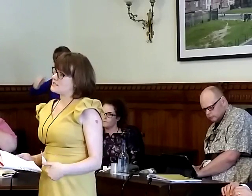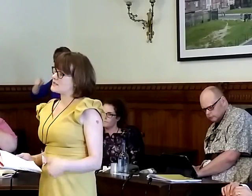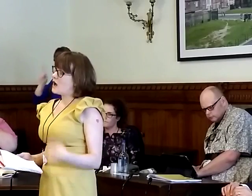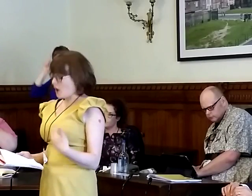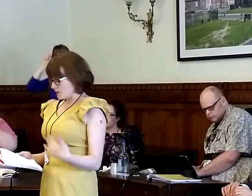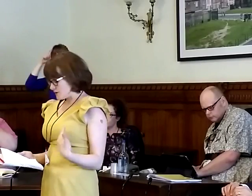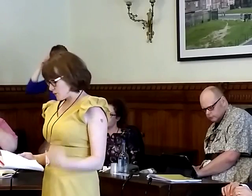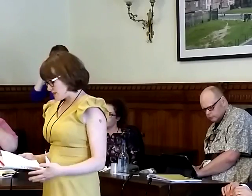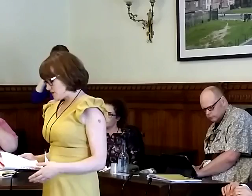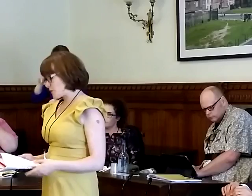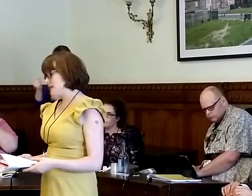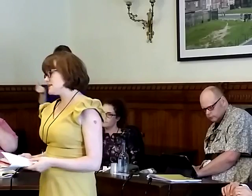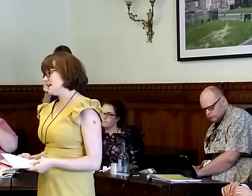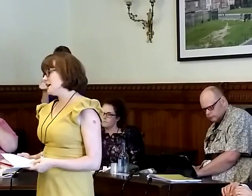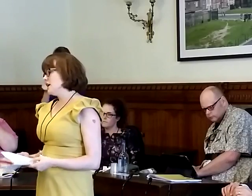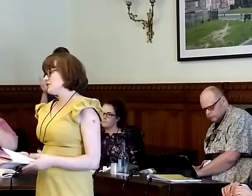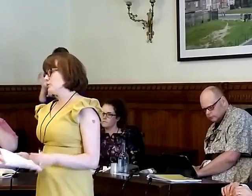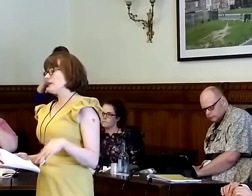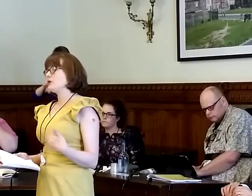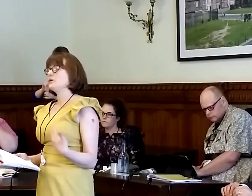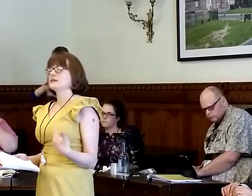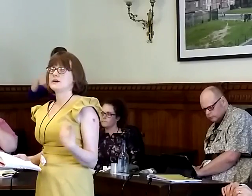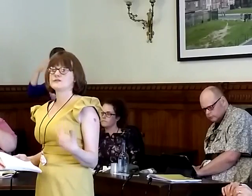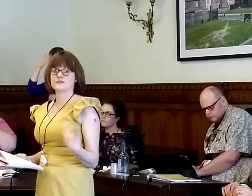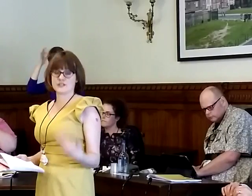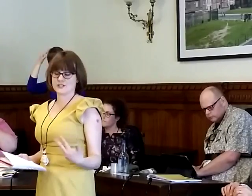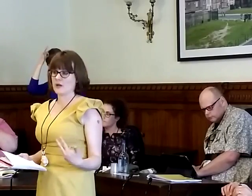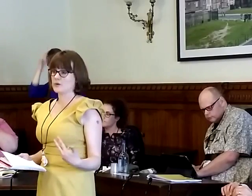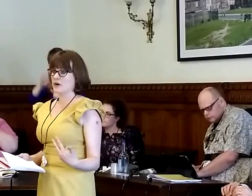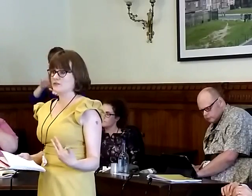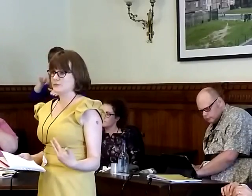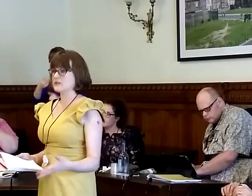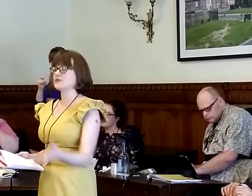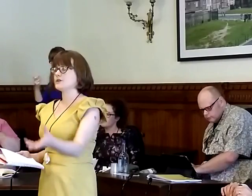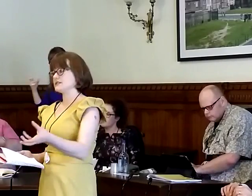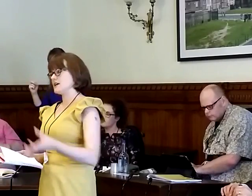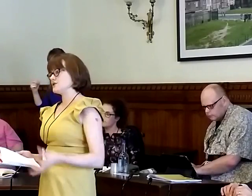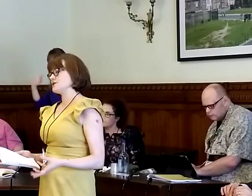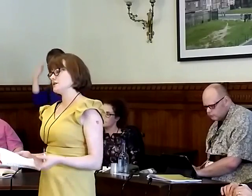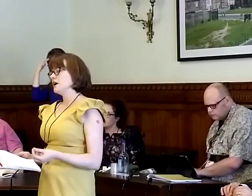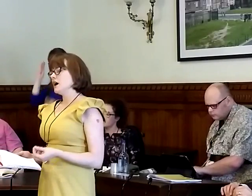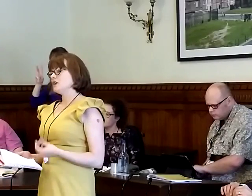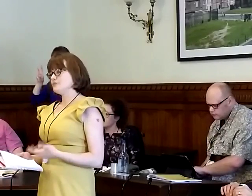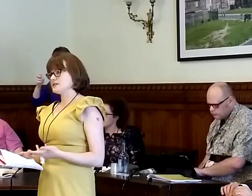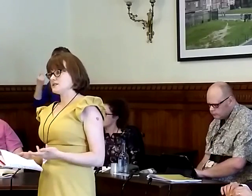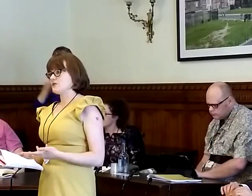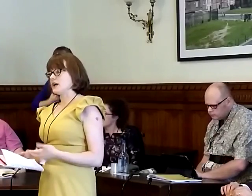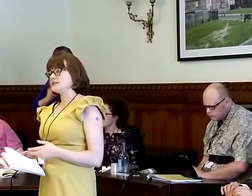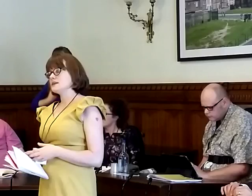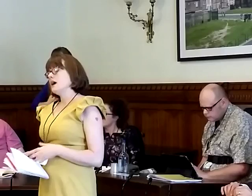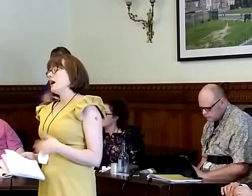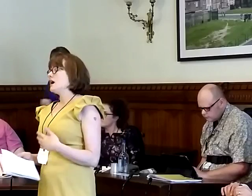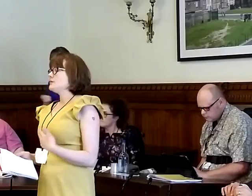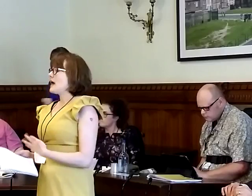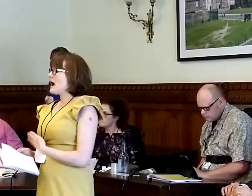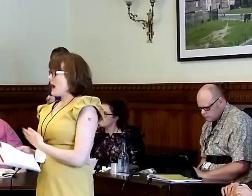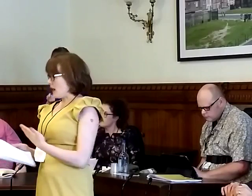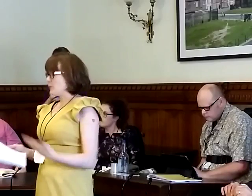local authorities after 2020 through what they're calling self-sufficient local government through the retention of business